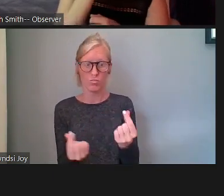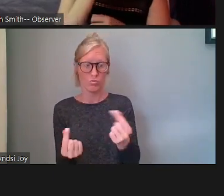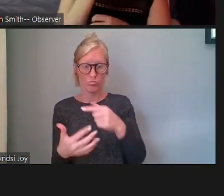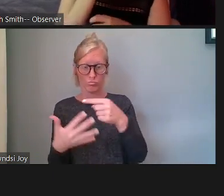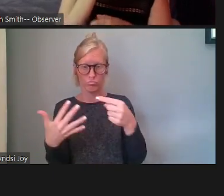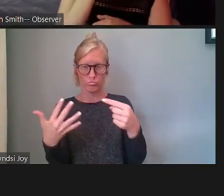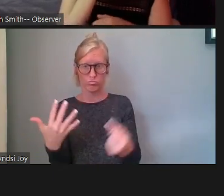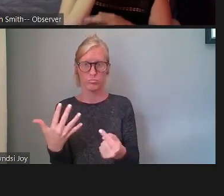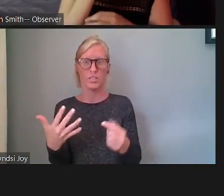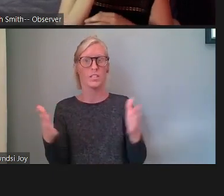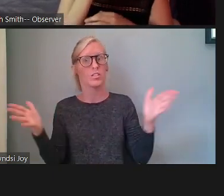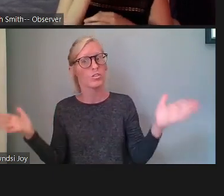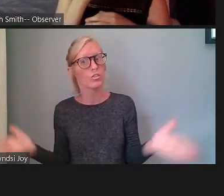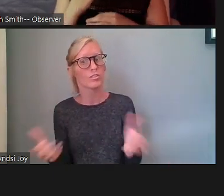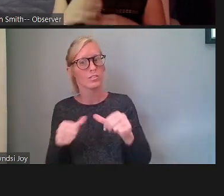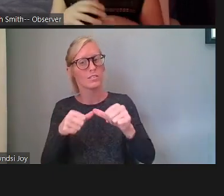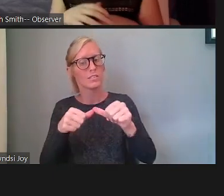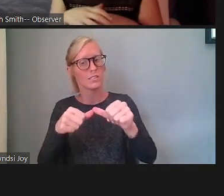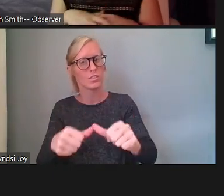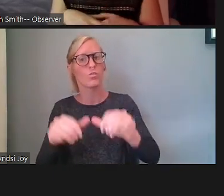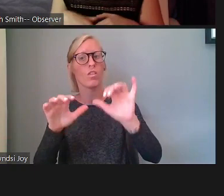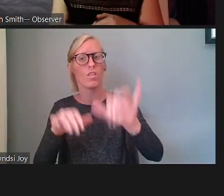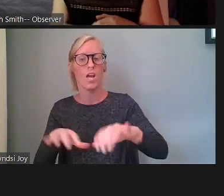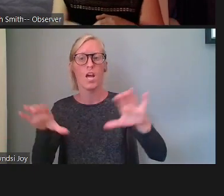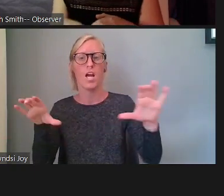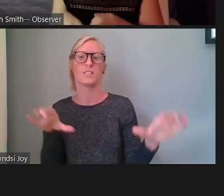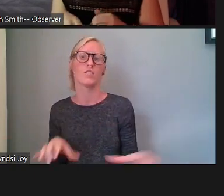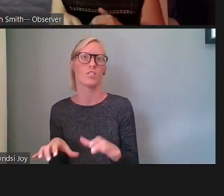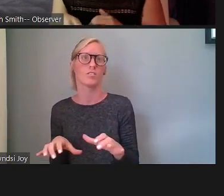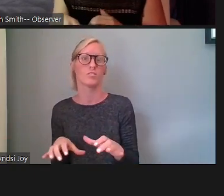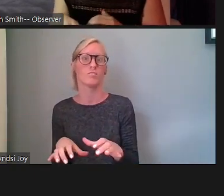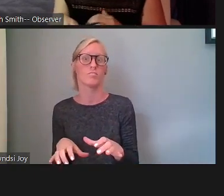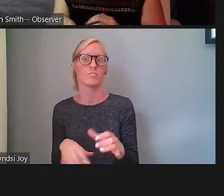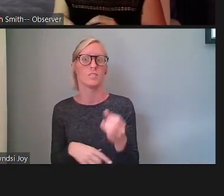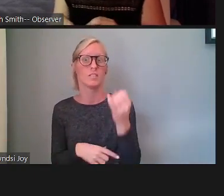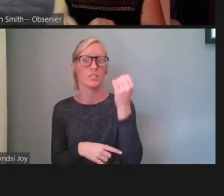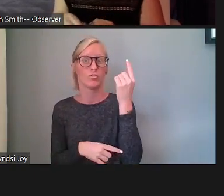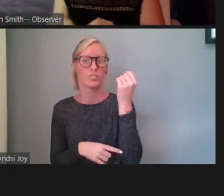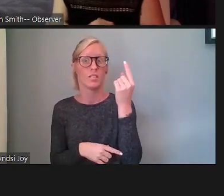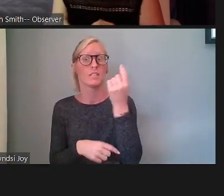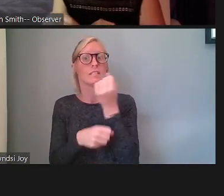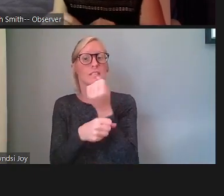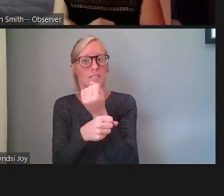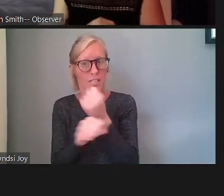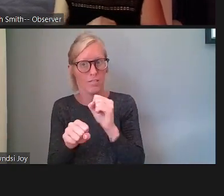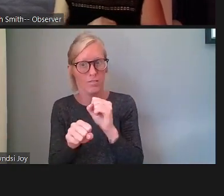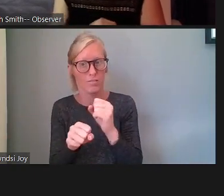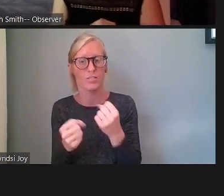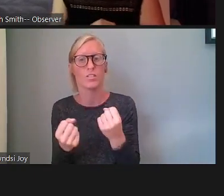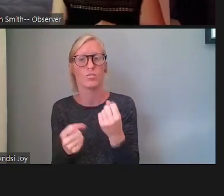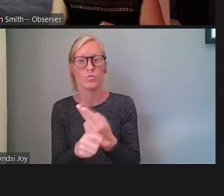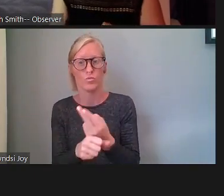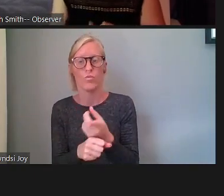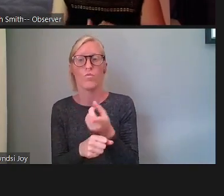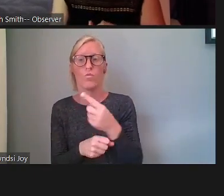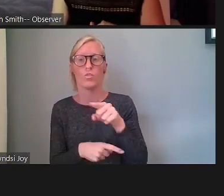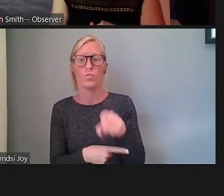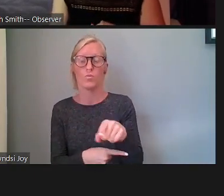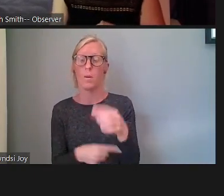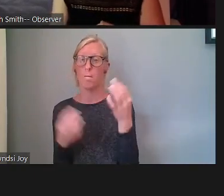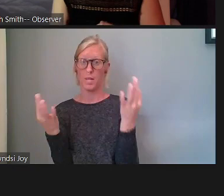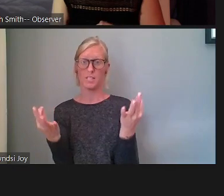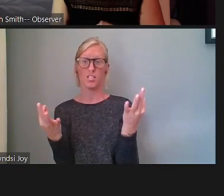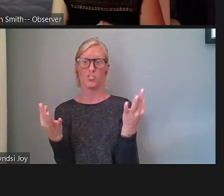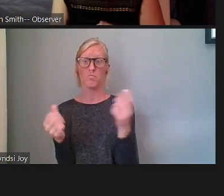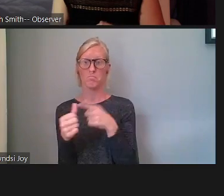on with those activities as long as they are helpful and safe for you. So meditation could be one of those activities. And there are